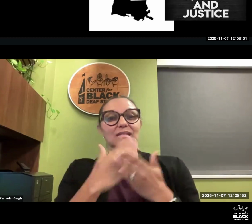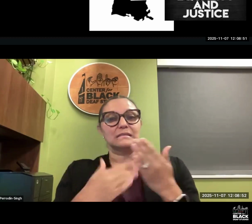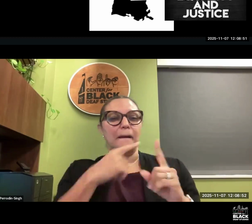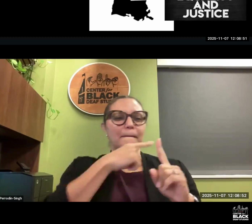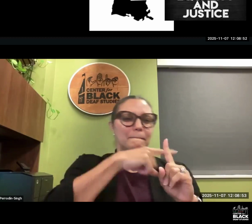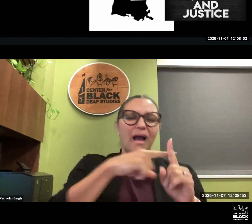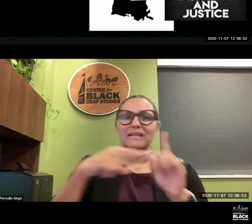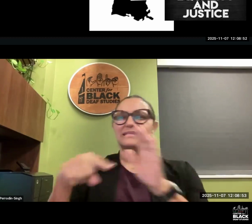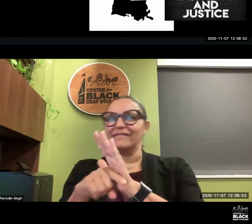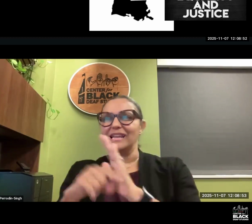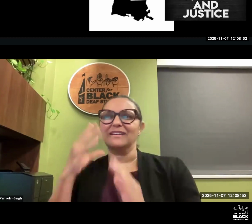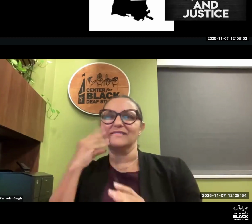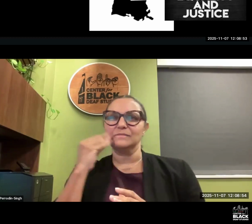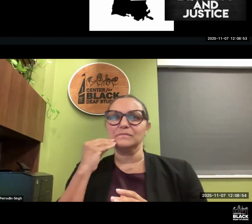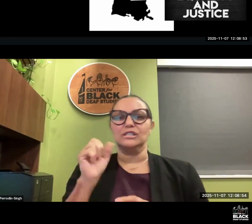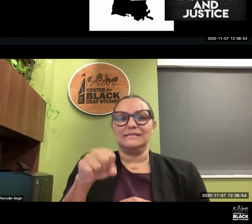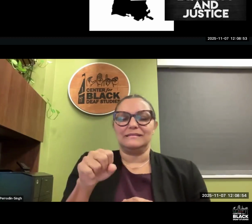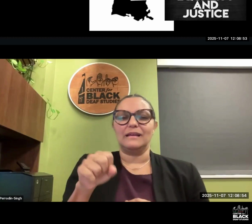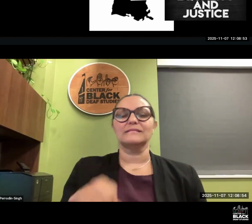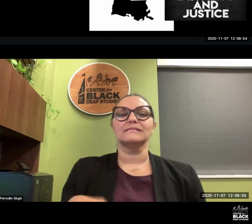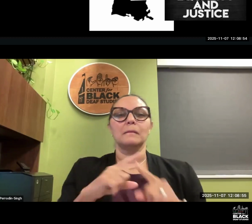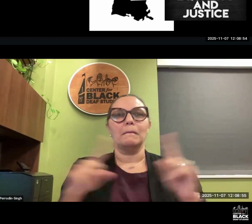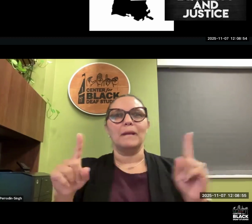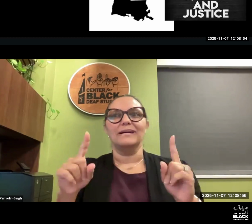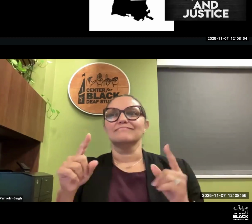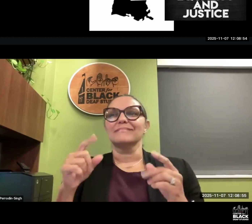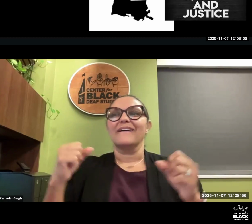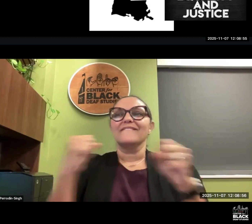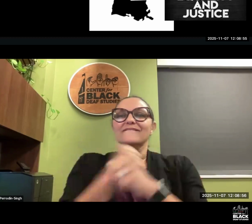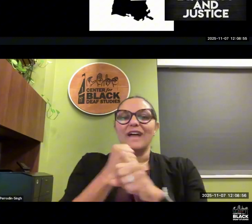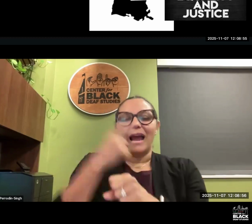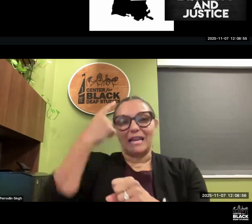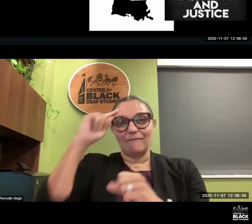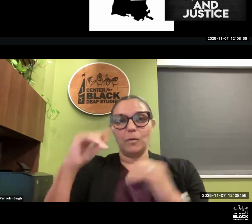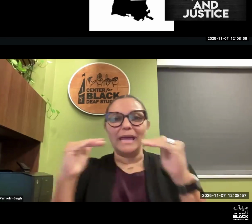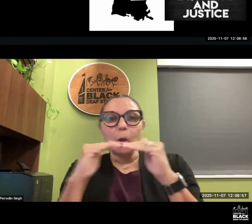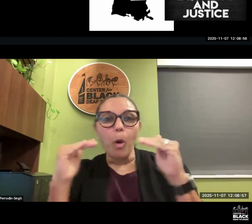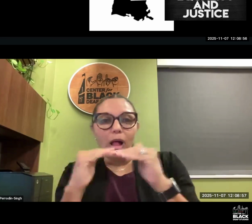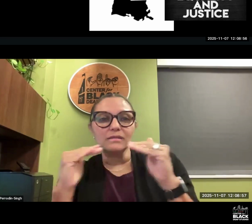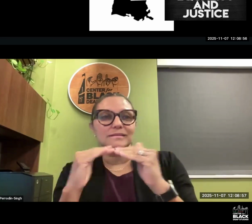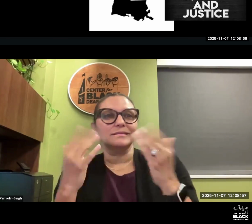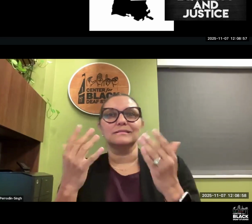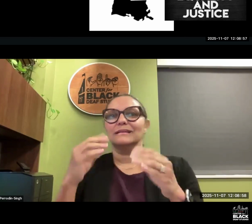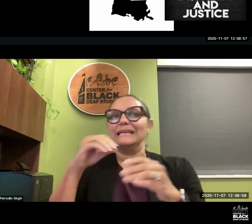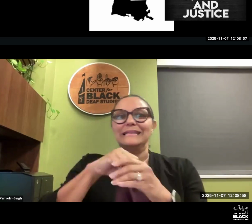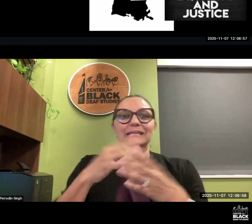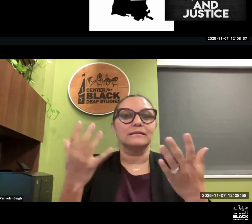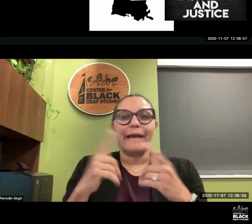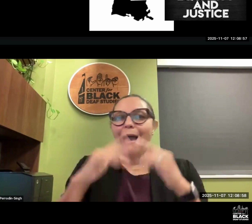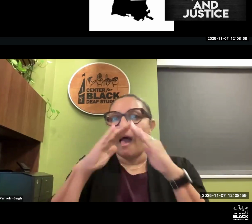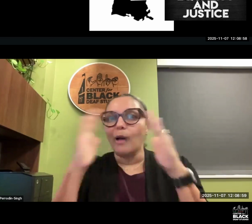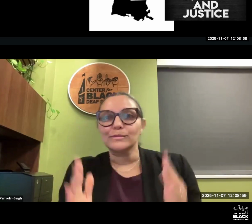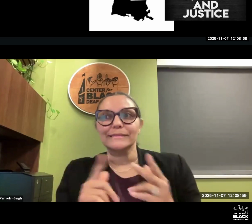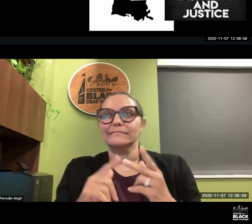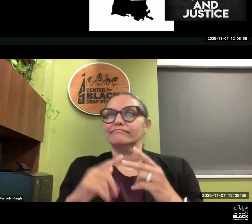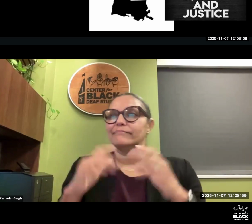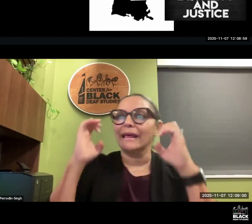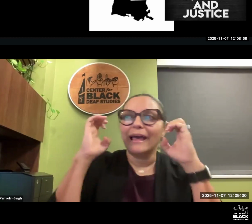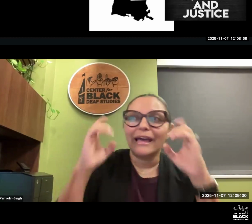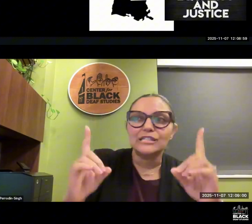the mercy of others. And that did have its experiences, but to fight for equality when